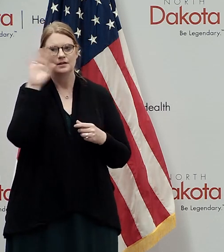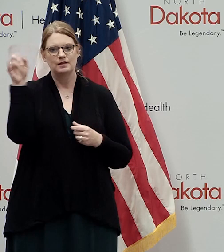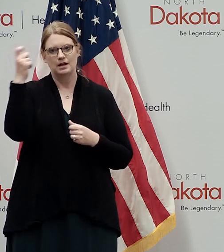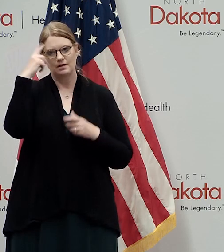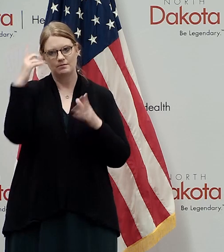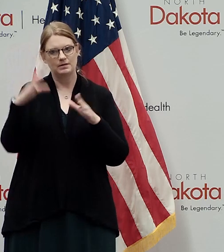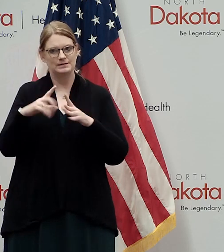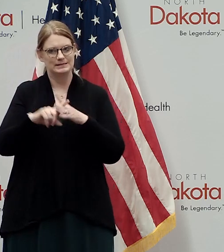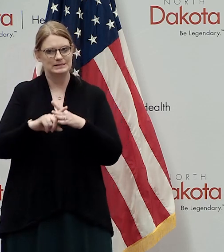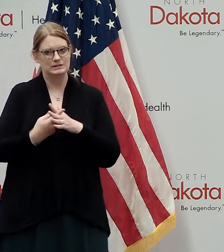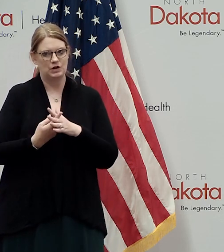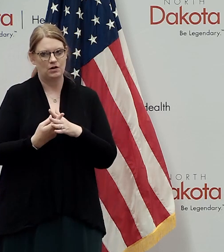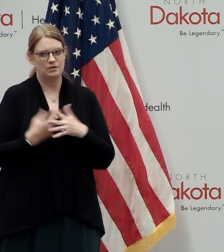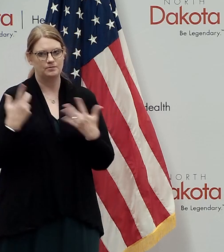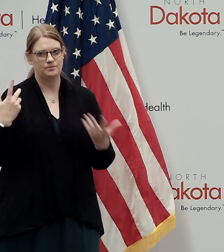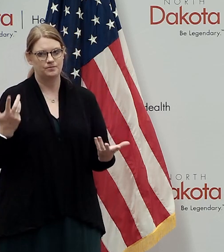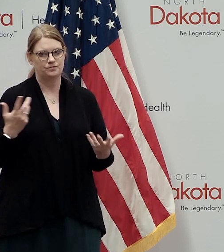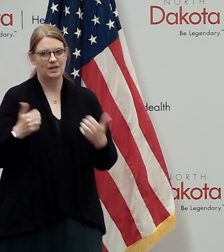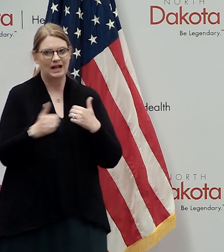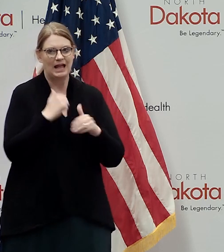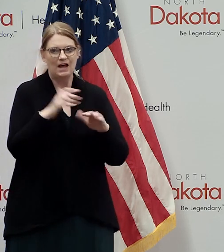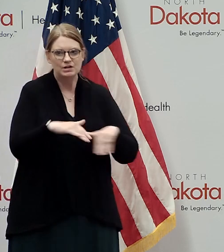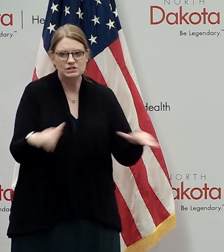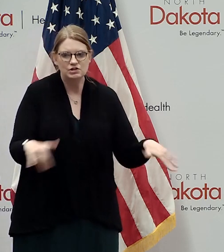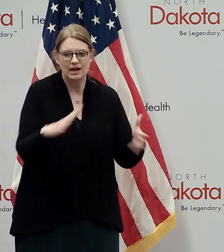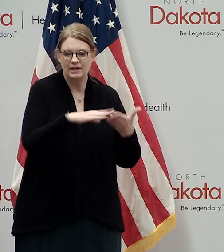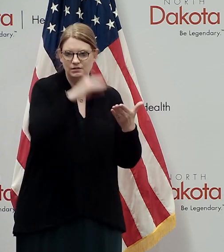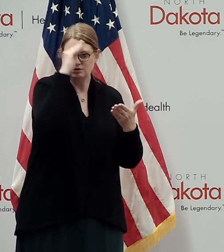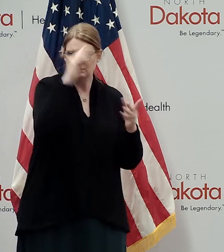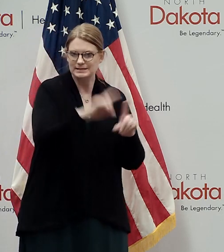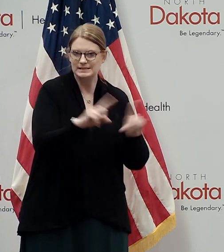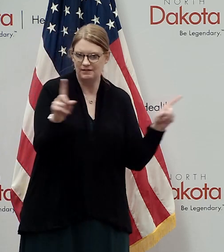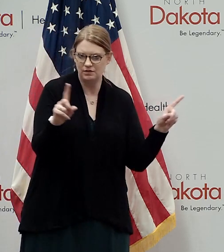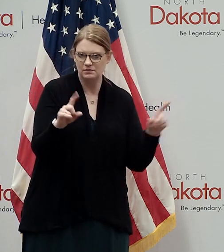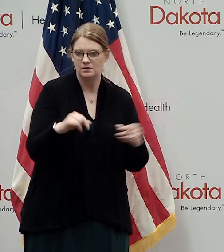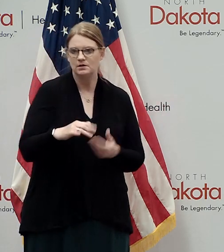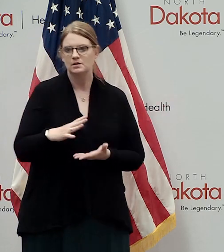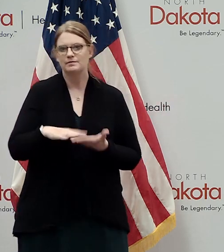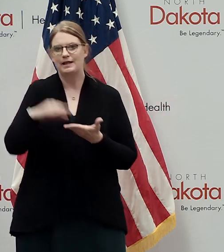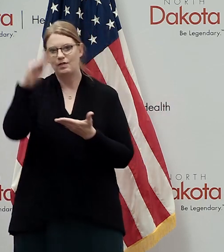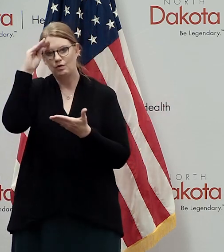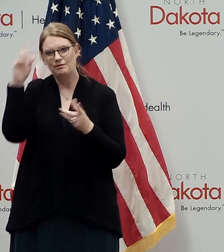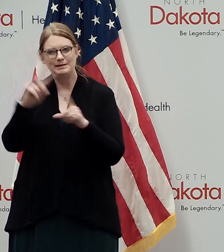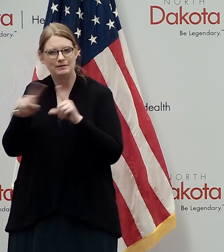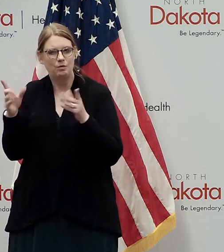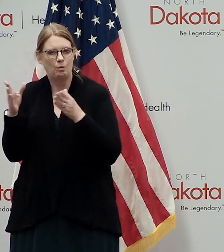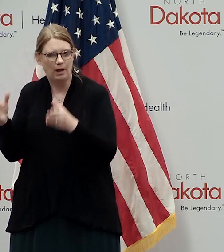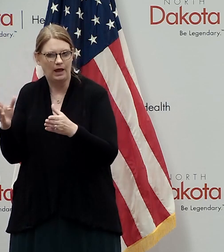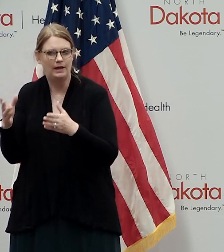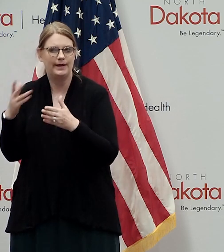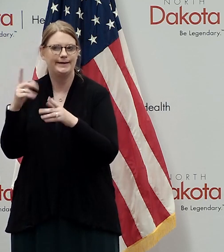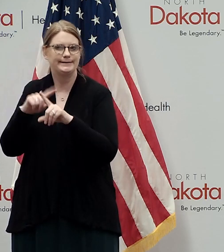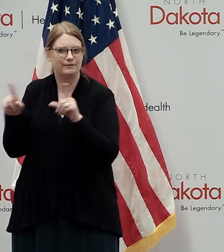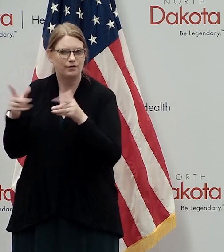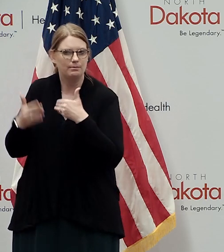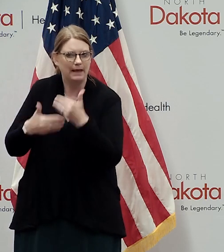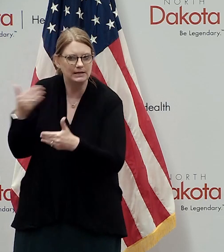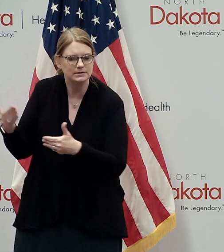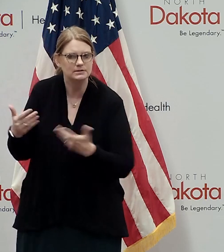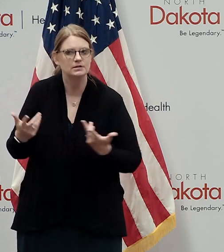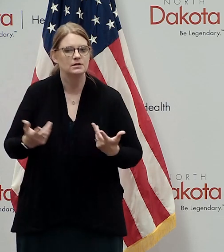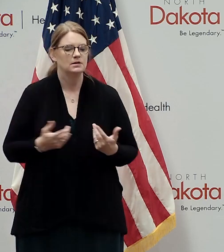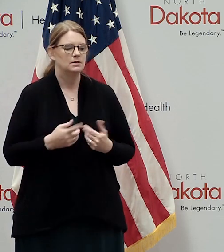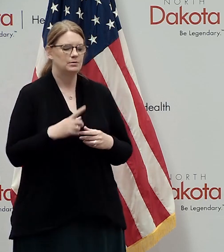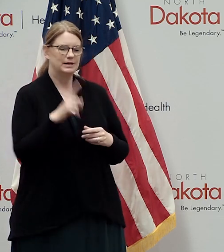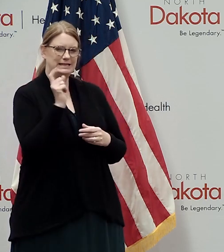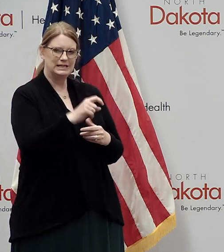in his comments where he stated every child learns differently and they learn at different pace. And so we just need to make sure we know where they are.